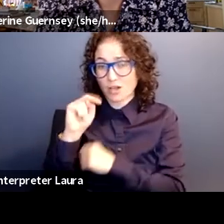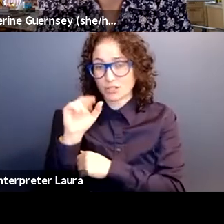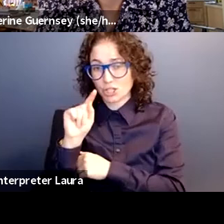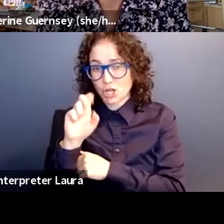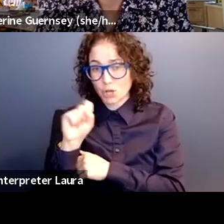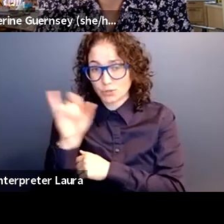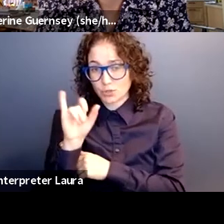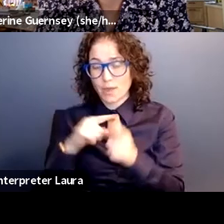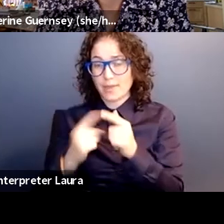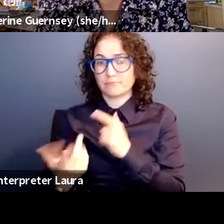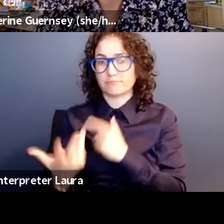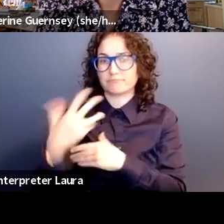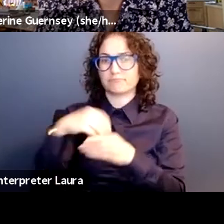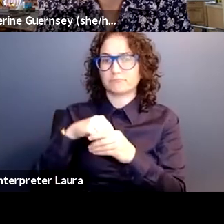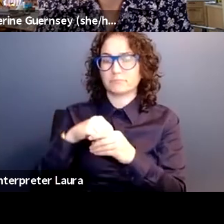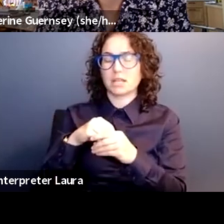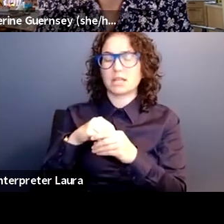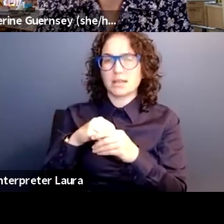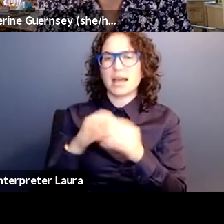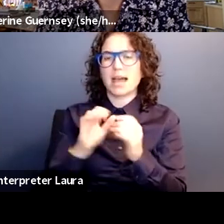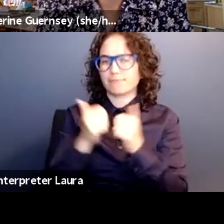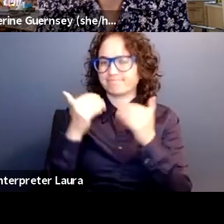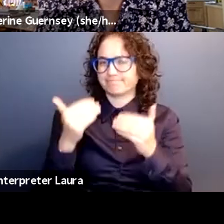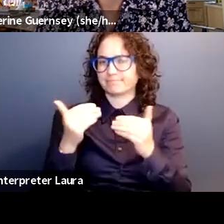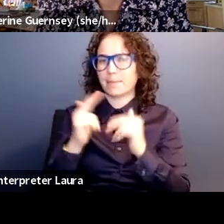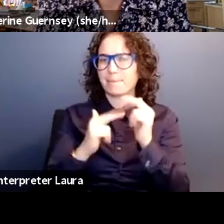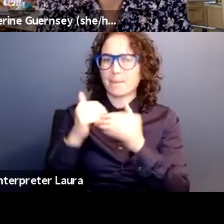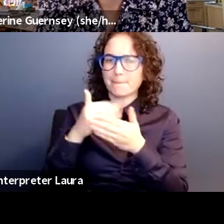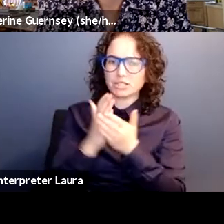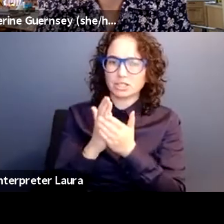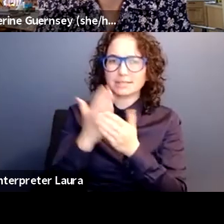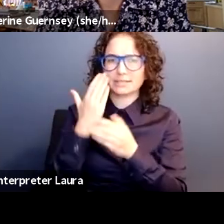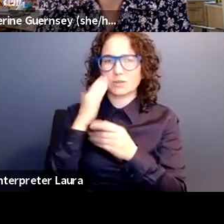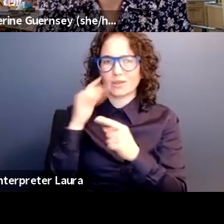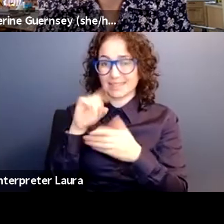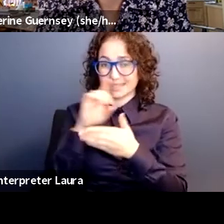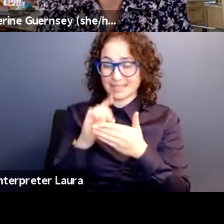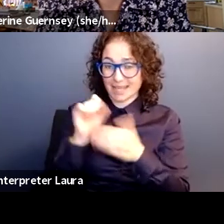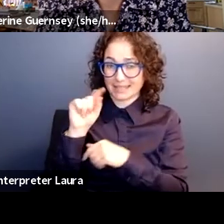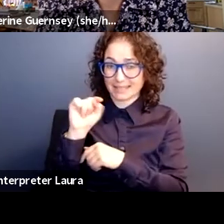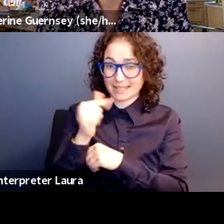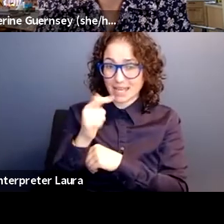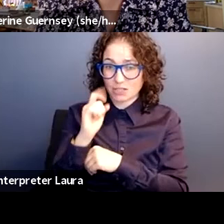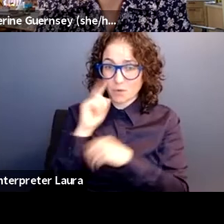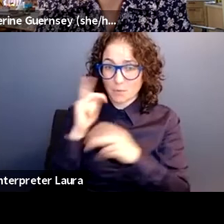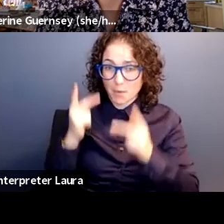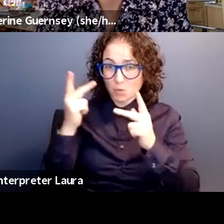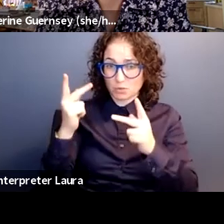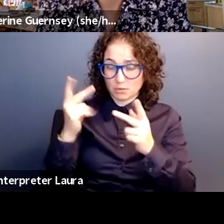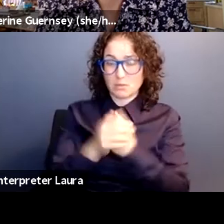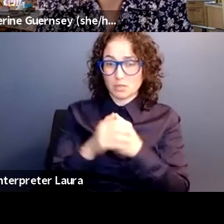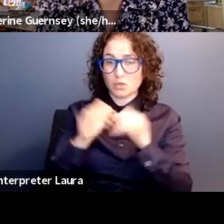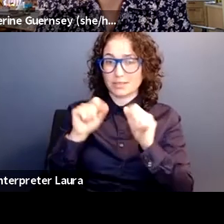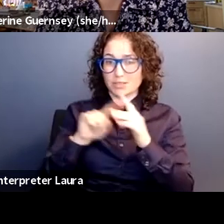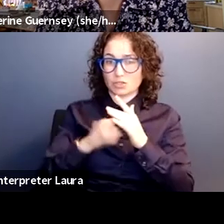we integrated it into how we go ahead and build budgets at the design stage for proposals so that it starts